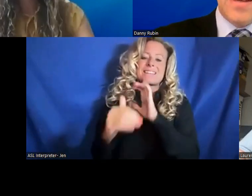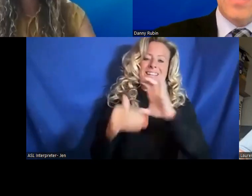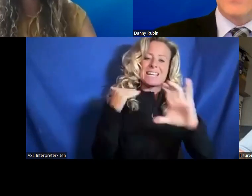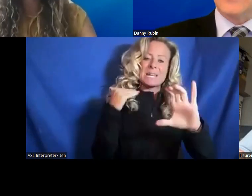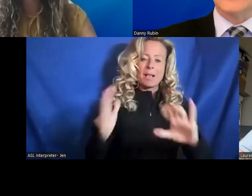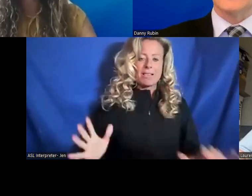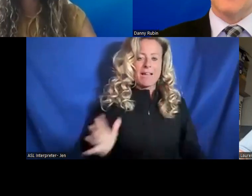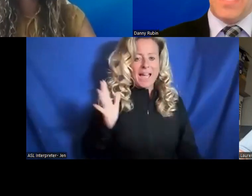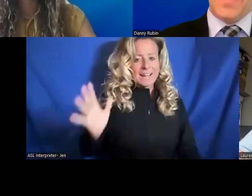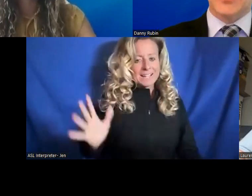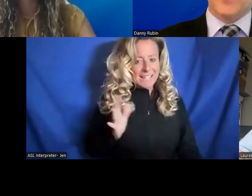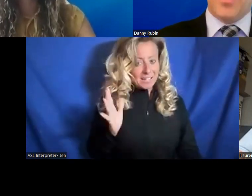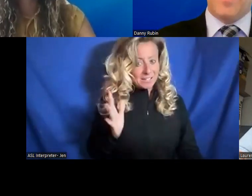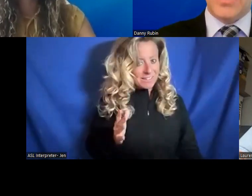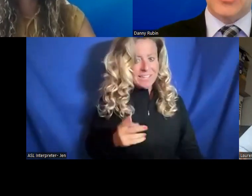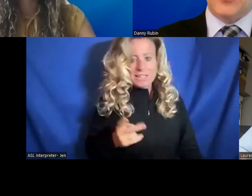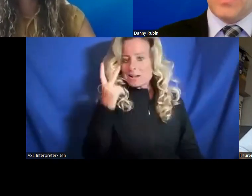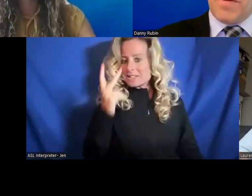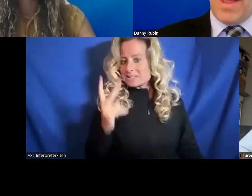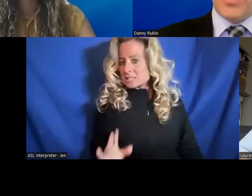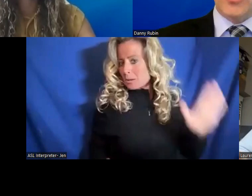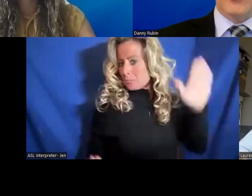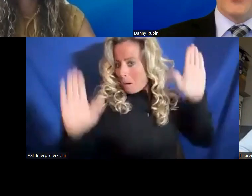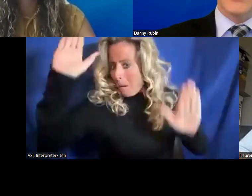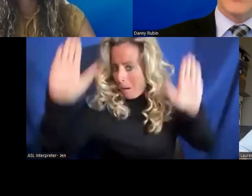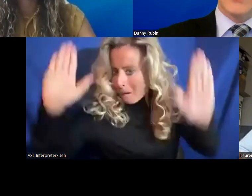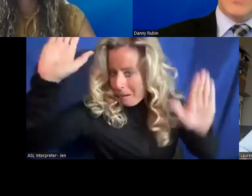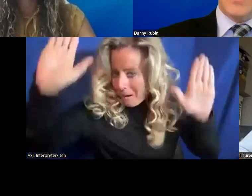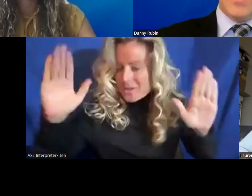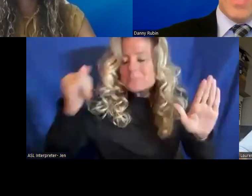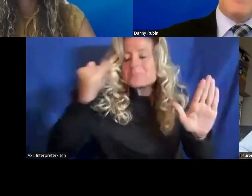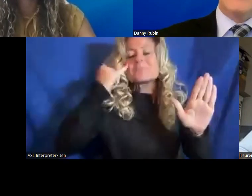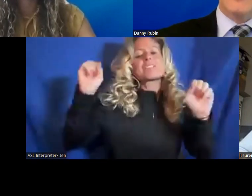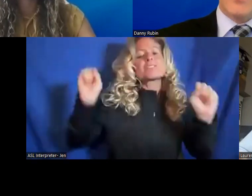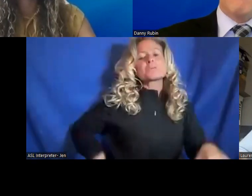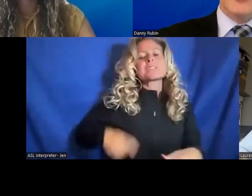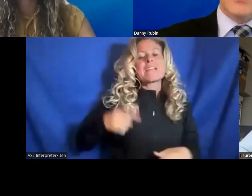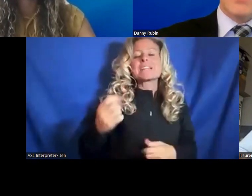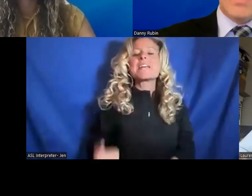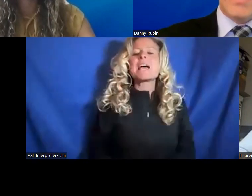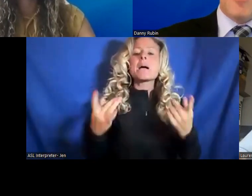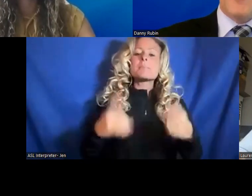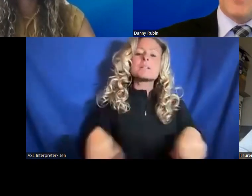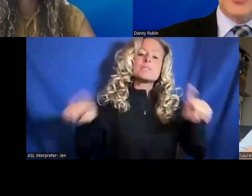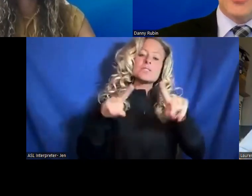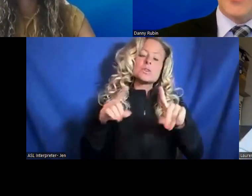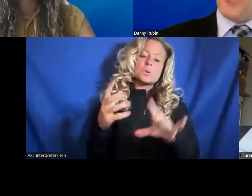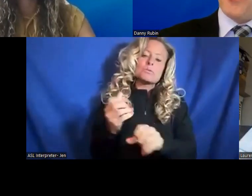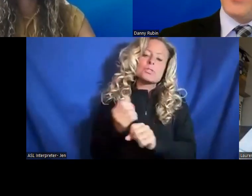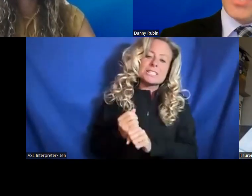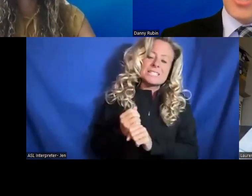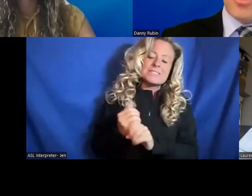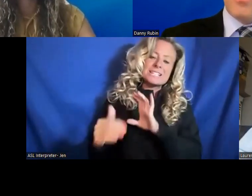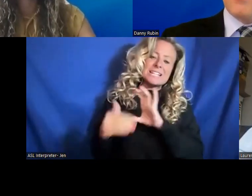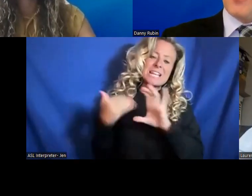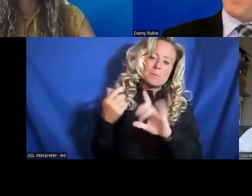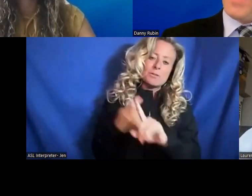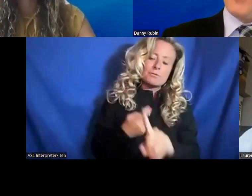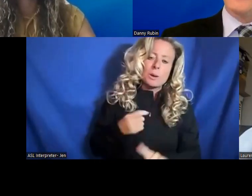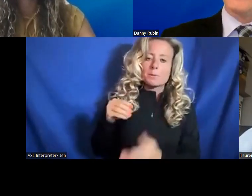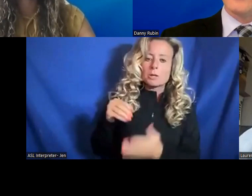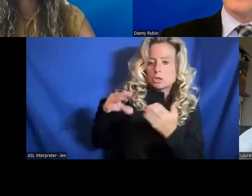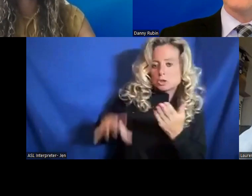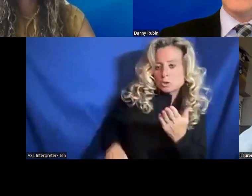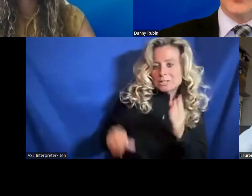etiquette. Can I see some hands from teachers if you're at the controls? How many of you have received an email from a student or a teacher